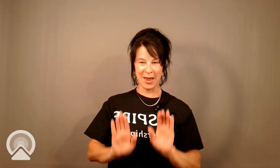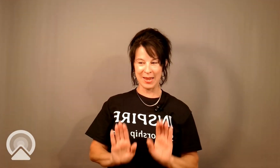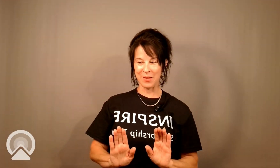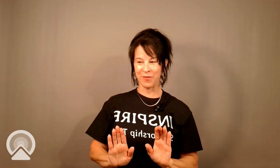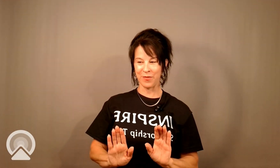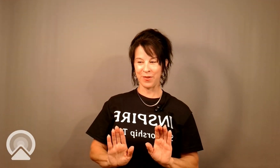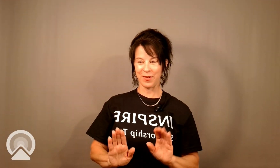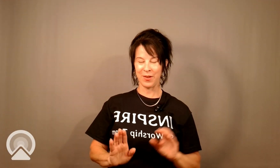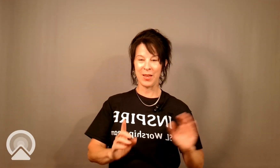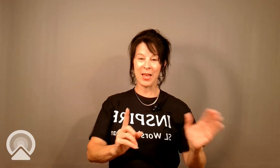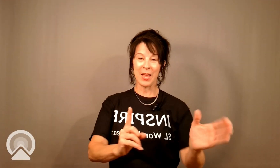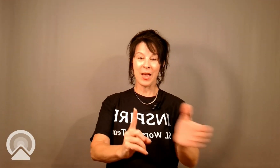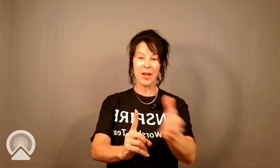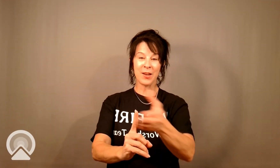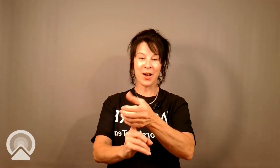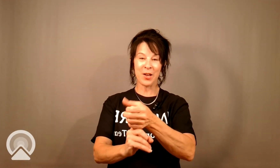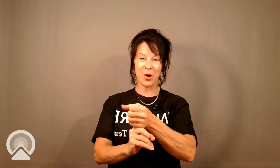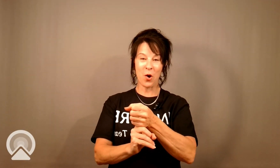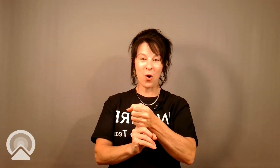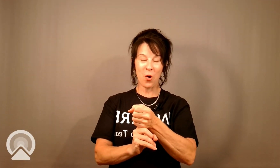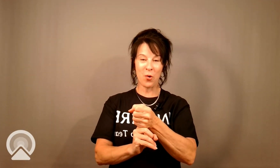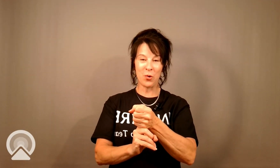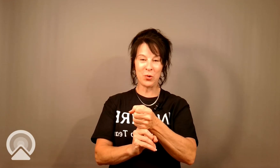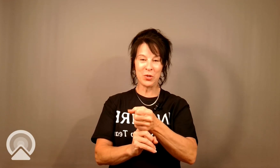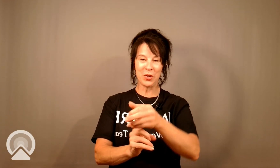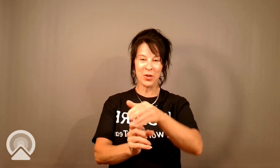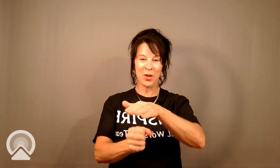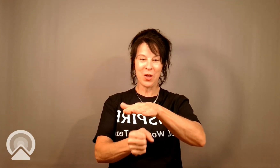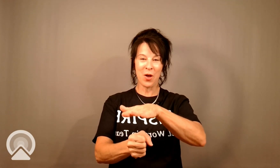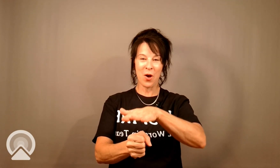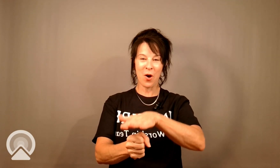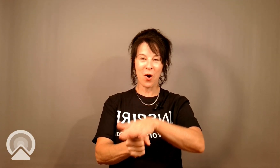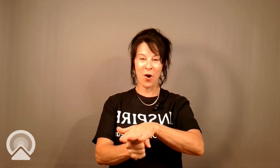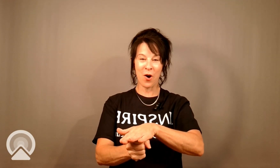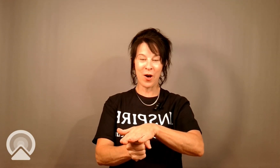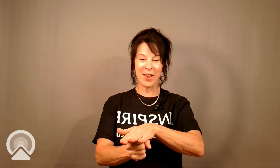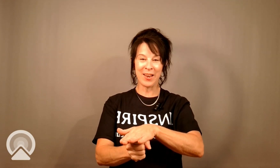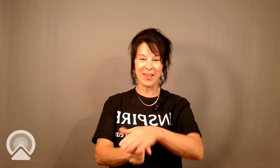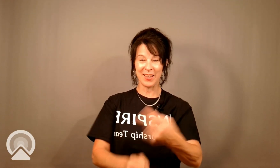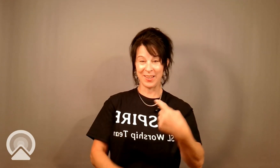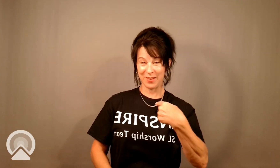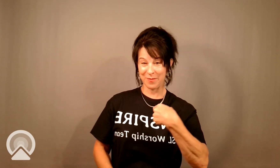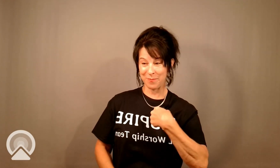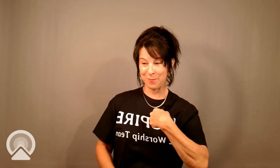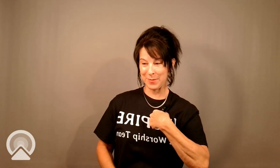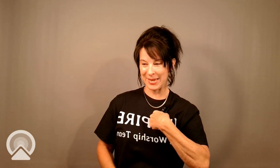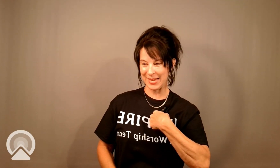grave got a hold on me.